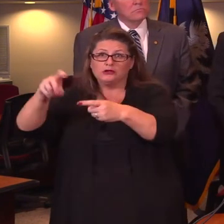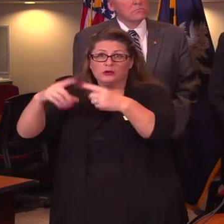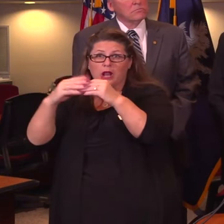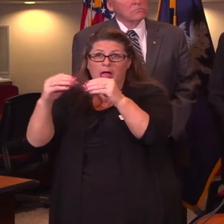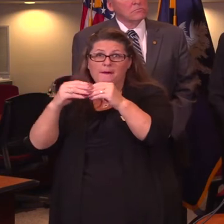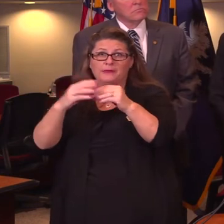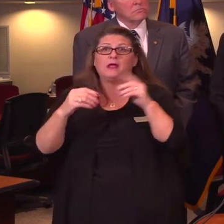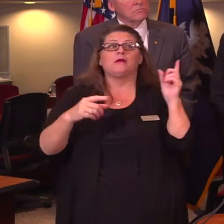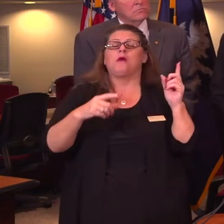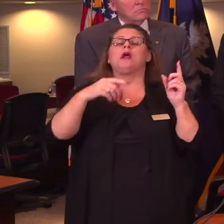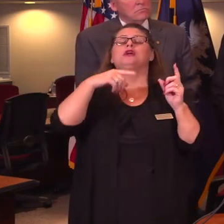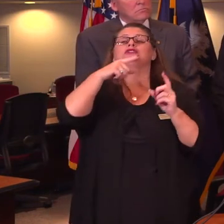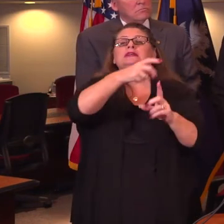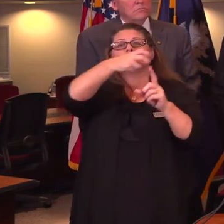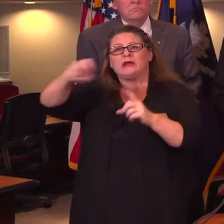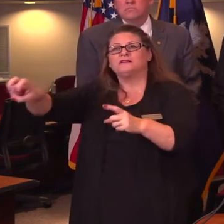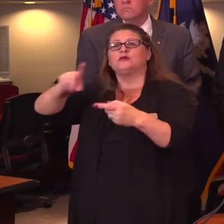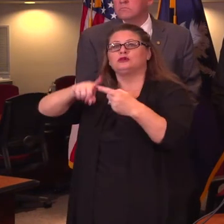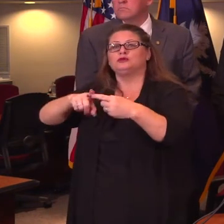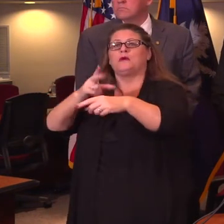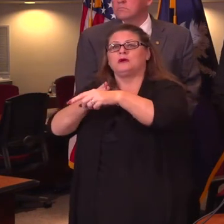She's been transferred to a hospital in the Midlands.